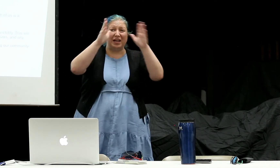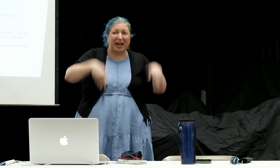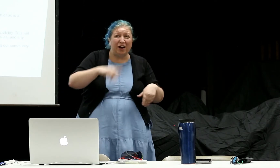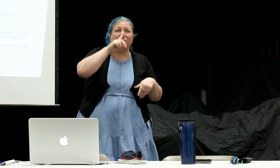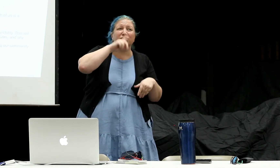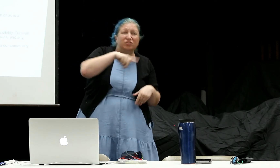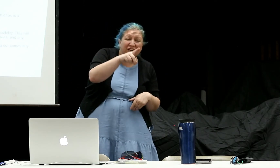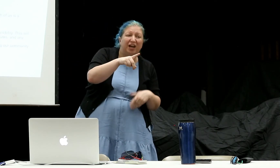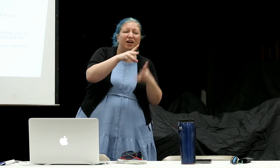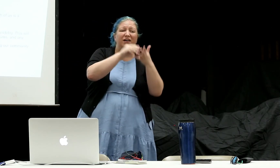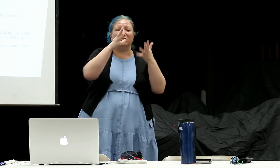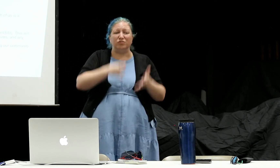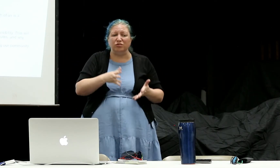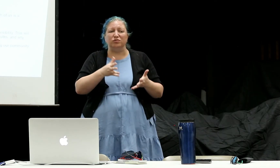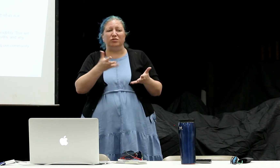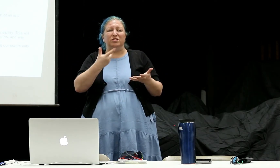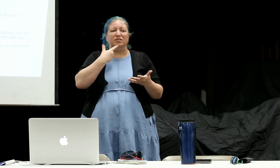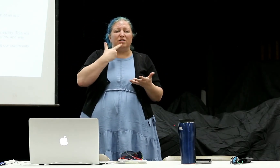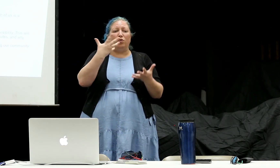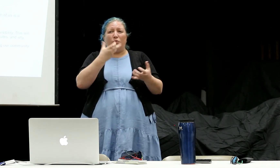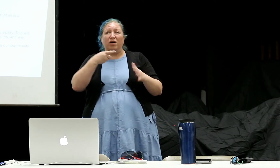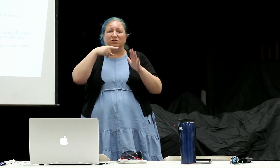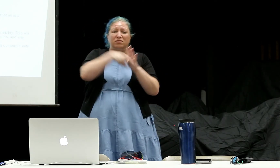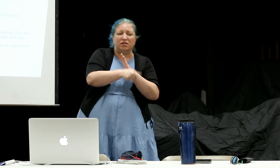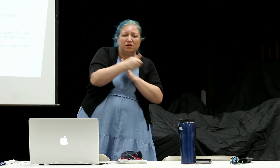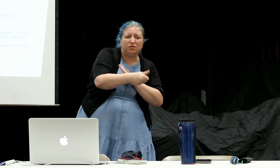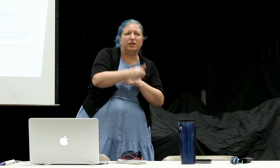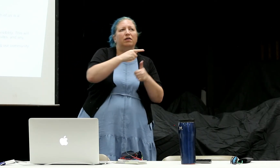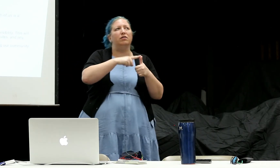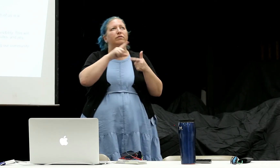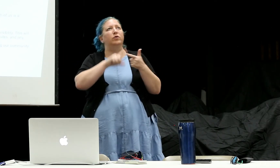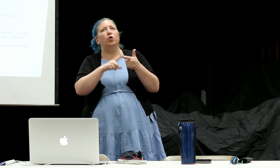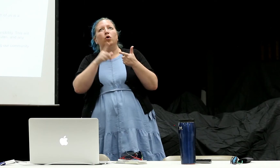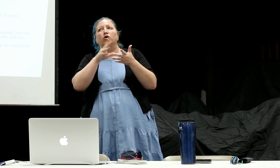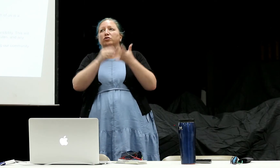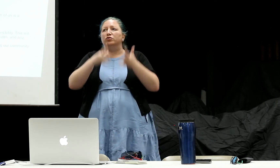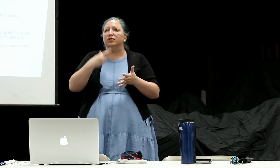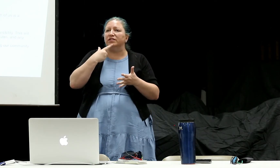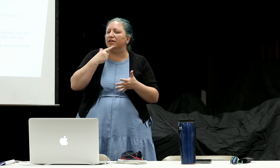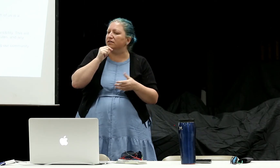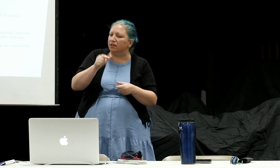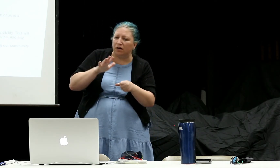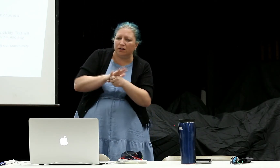But it's greed. It's really greed. We need to find the way to stop